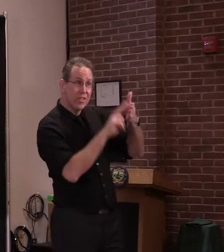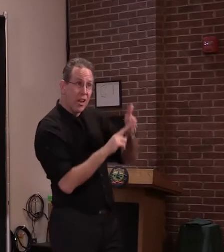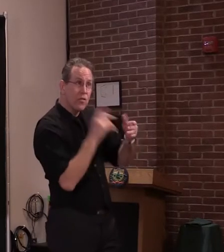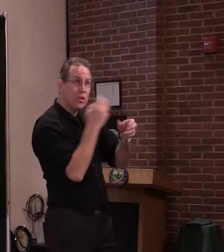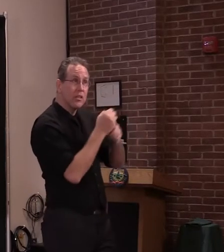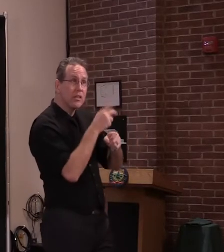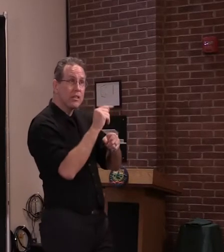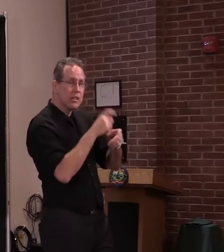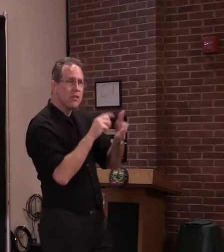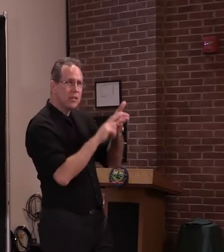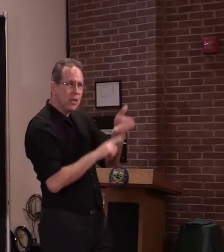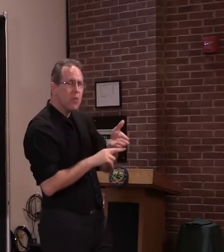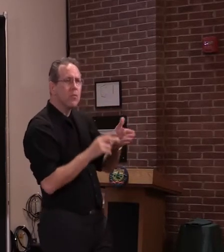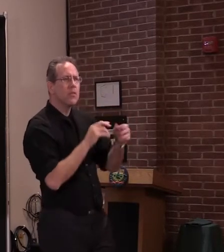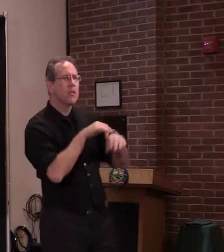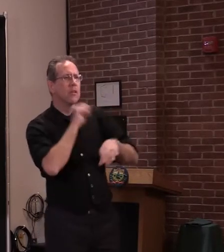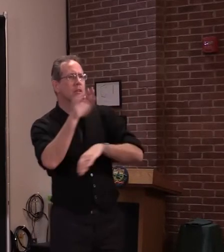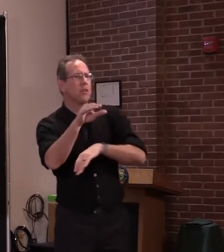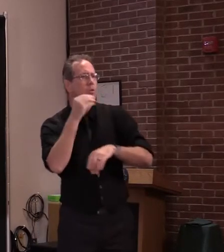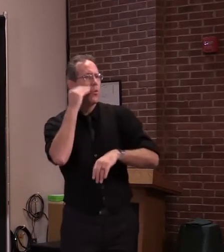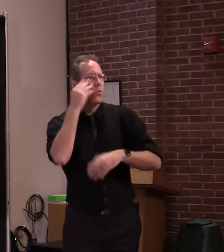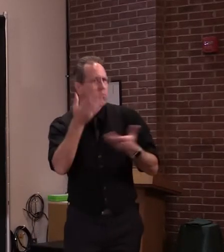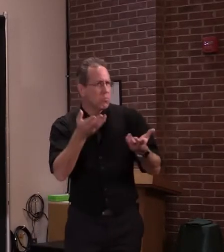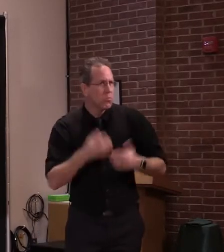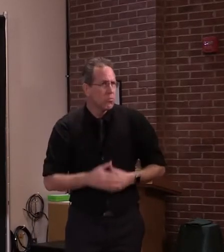Secretary Samuelson?